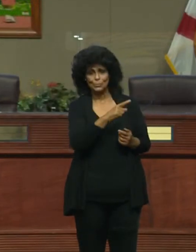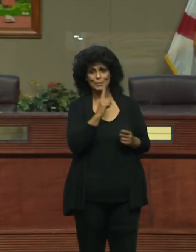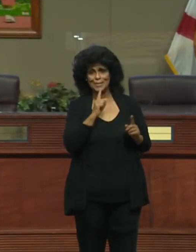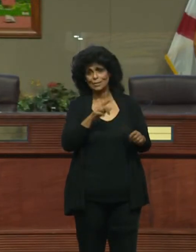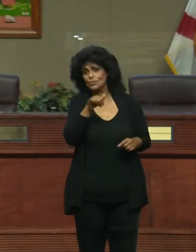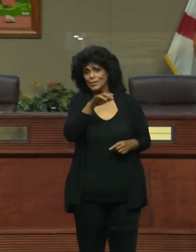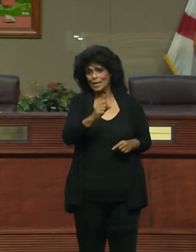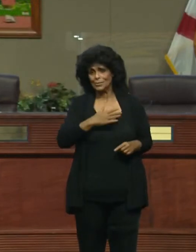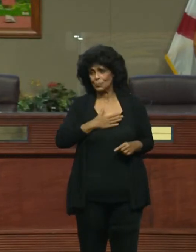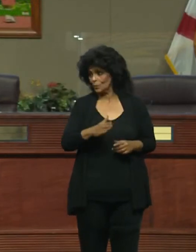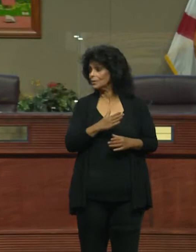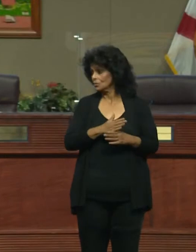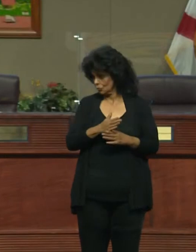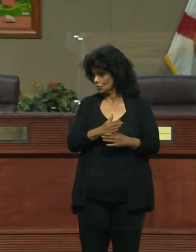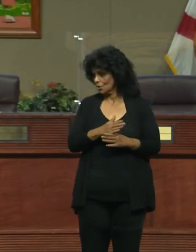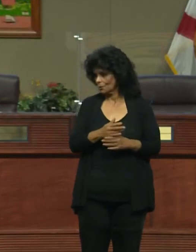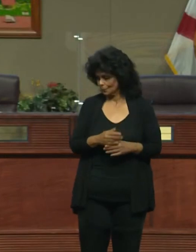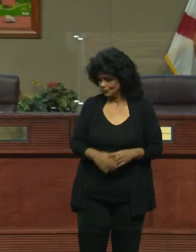yes.